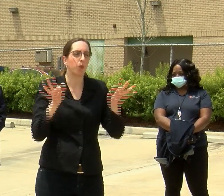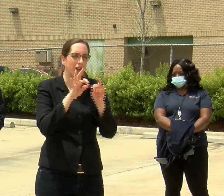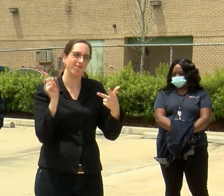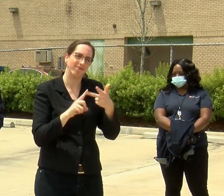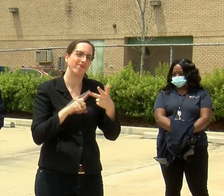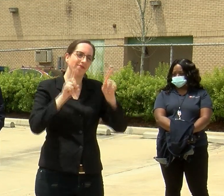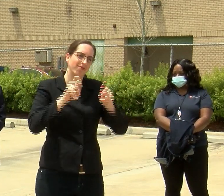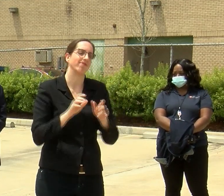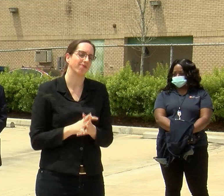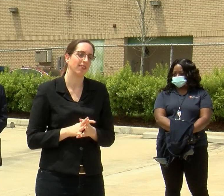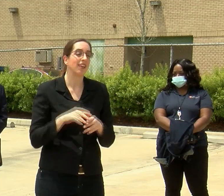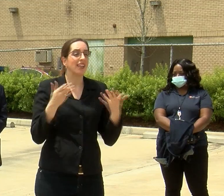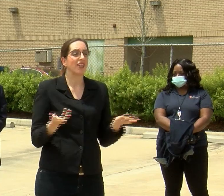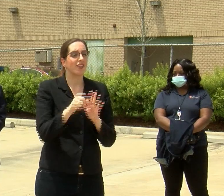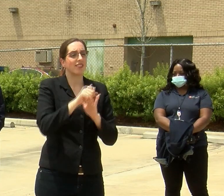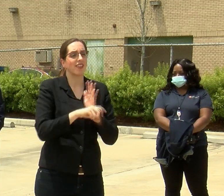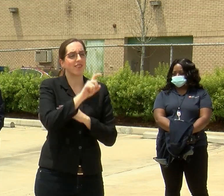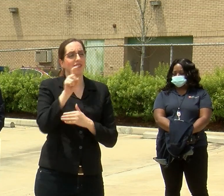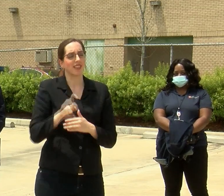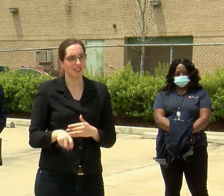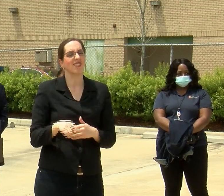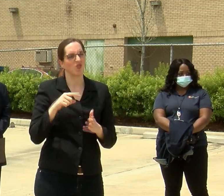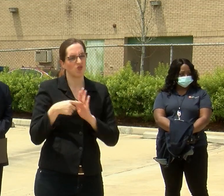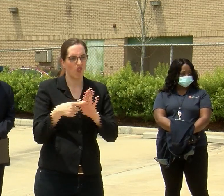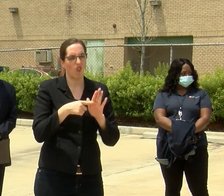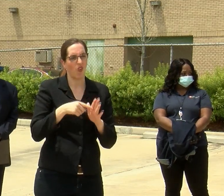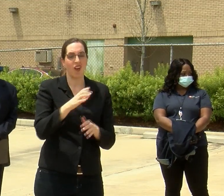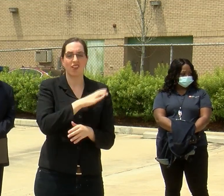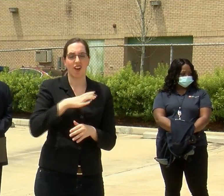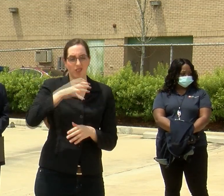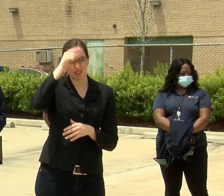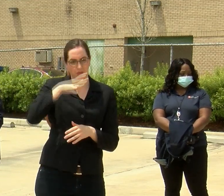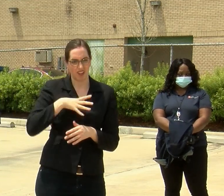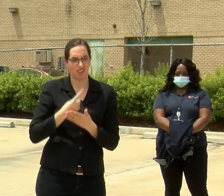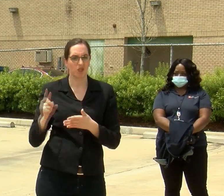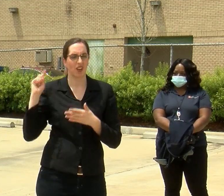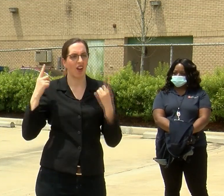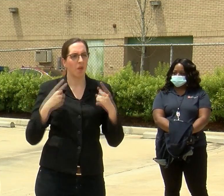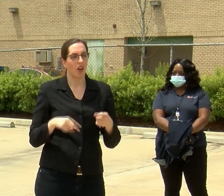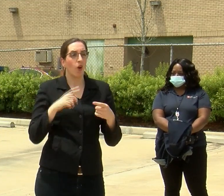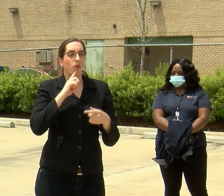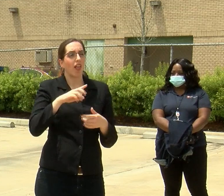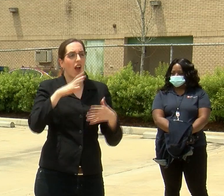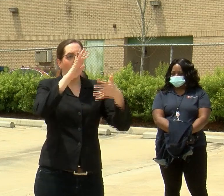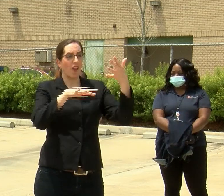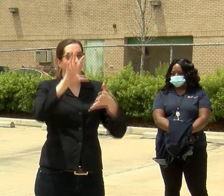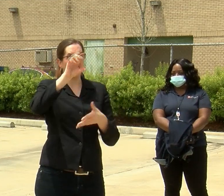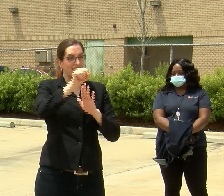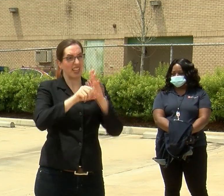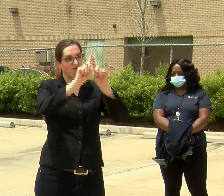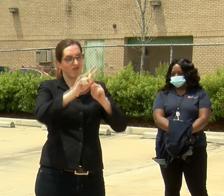matter. In the state of Texas, I read, at least this was the case, Mayor and Congressman, a week ago, Texas ranks 49th out of 50